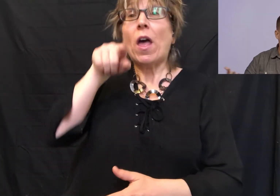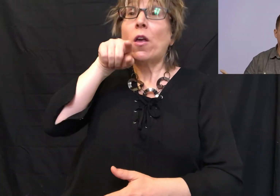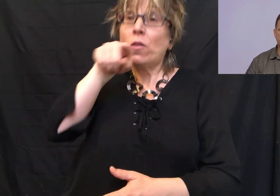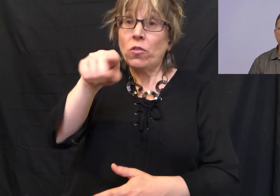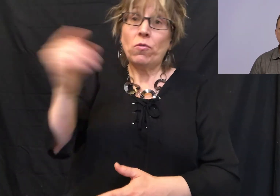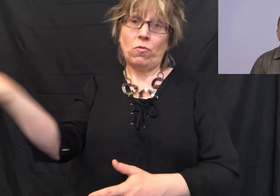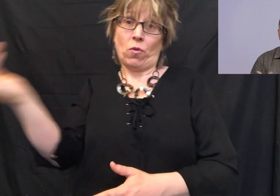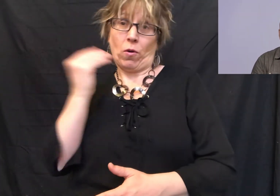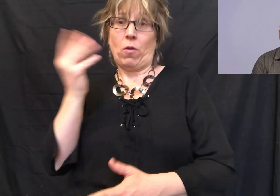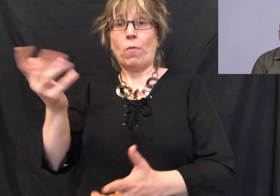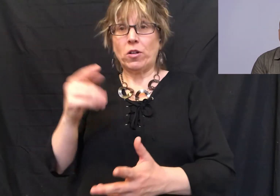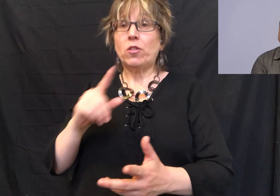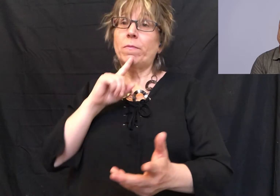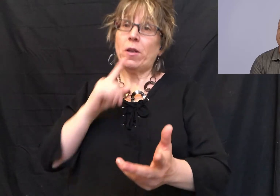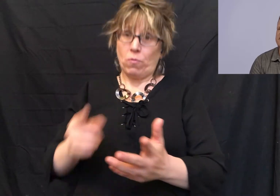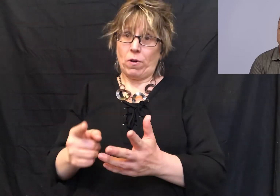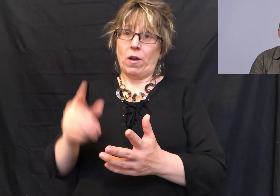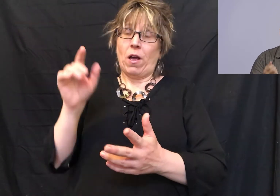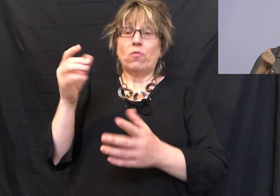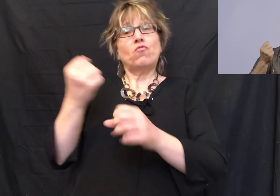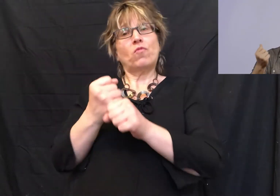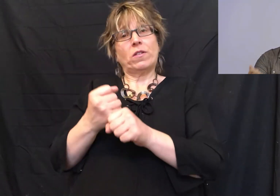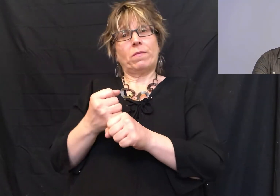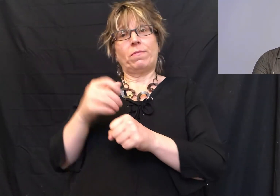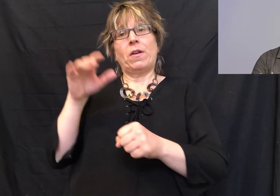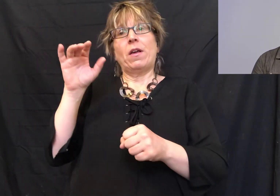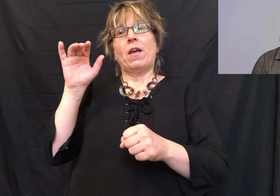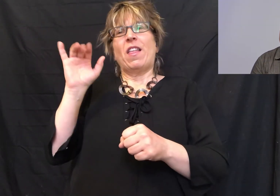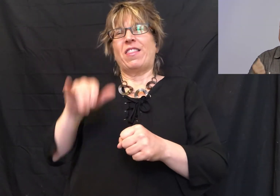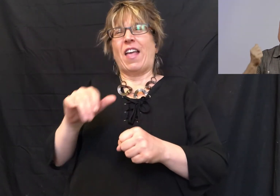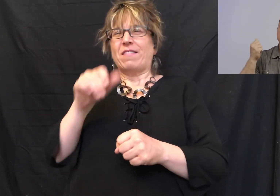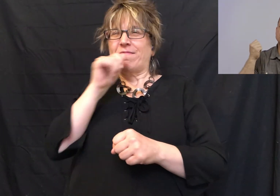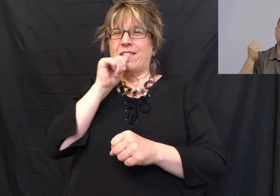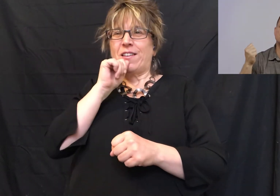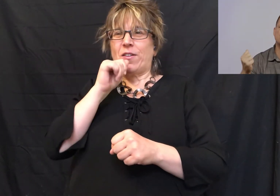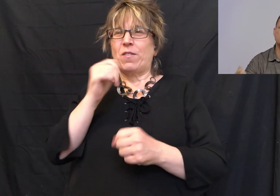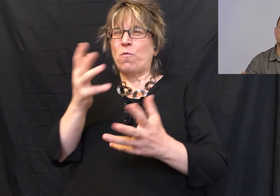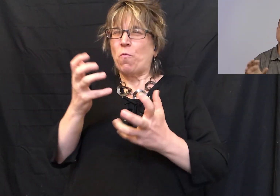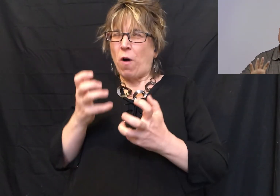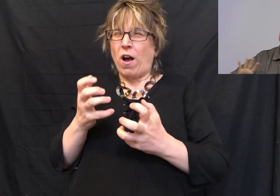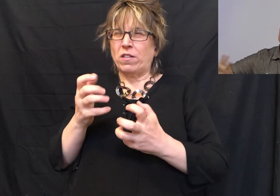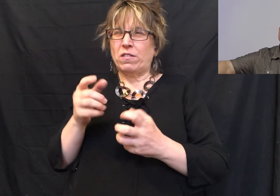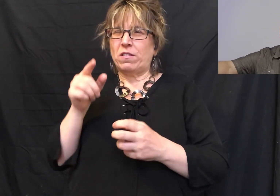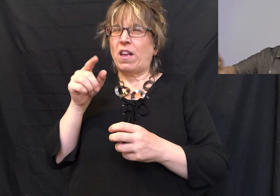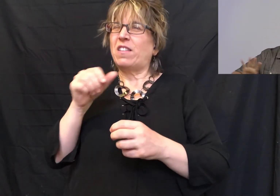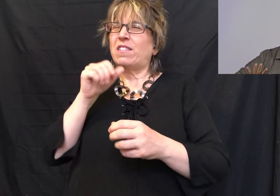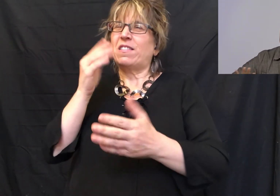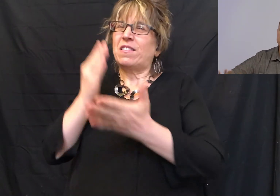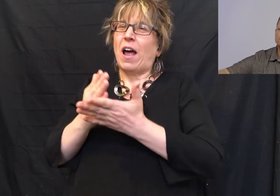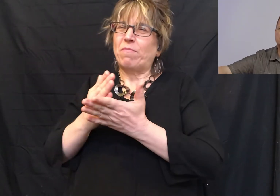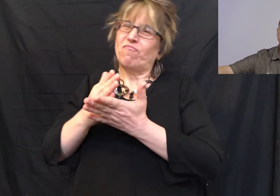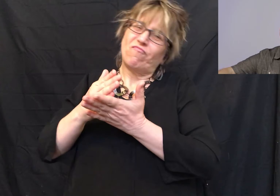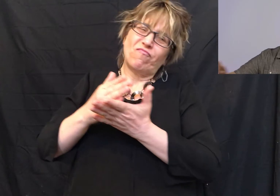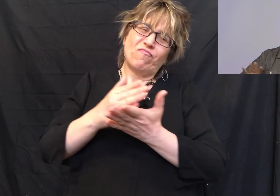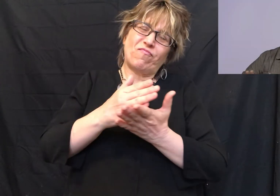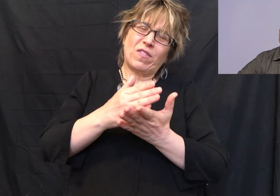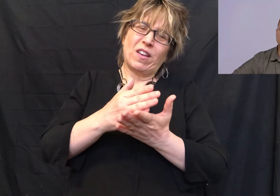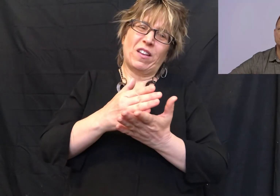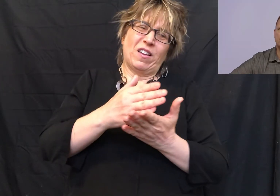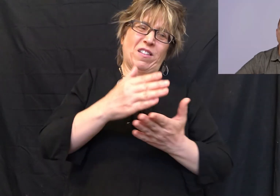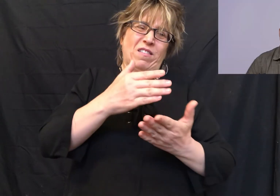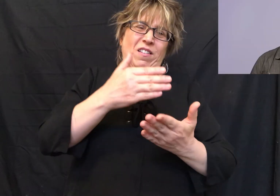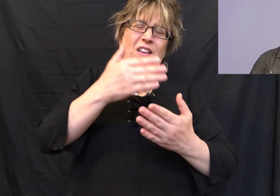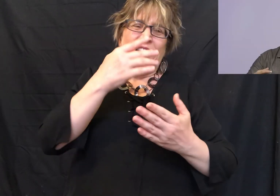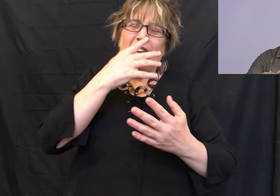to be real with him. He wants you to trust him with that pain. He wants you to trust him with that secret. He wants you to trust him. Stop pushing him off. Stop pushing him away.